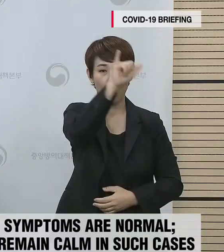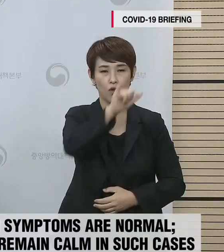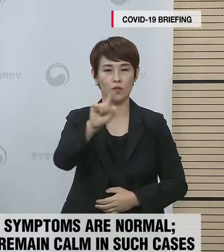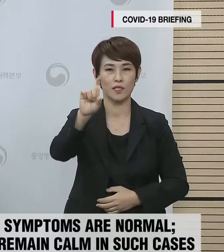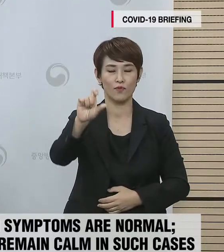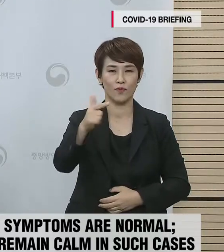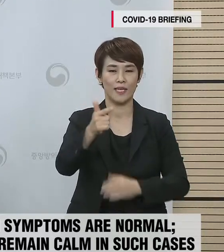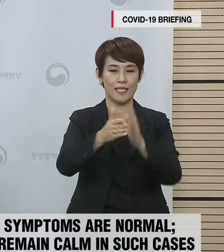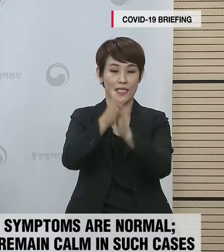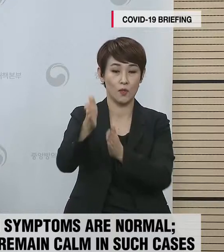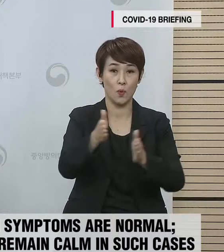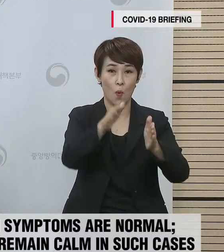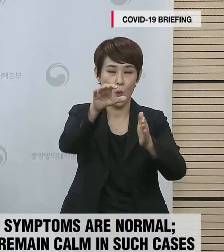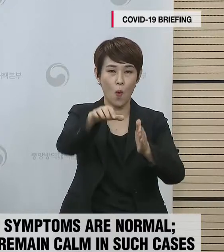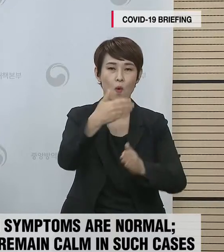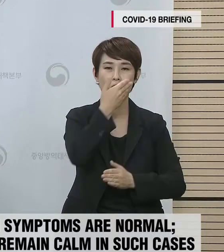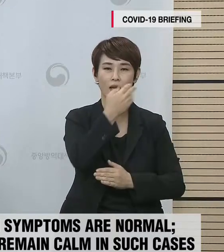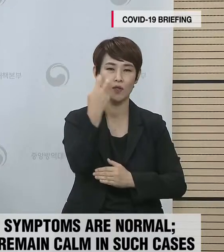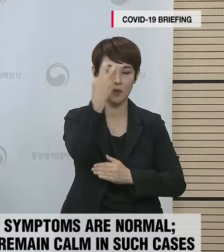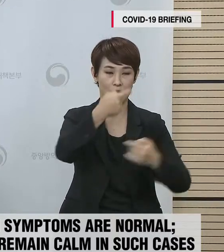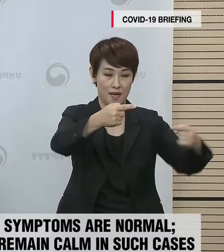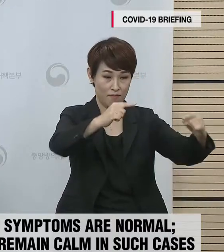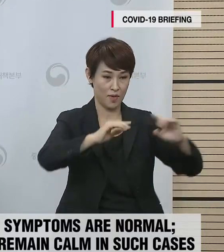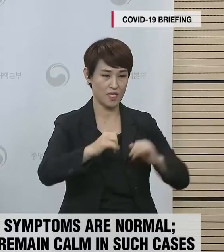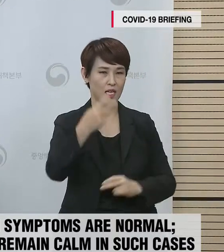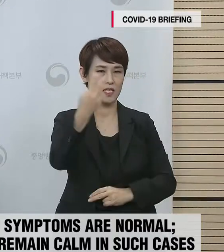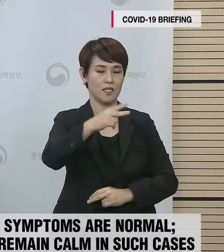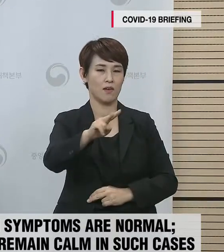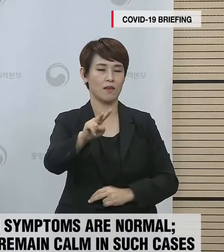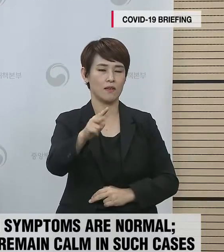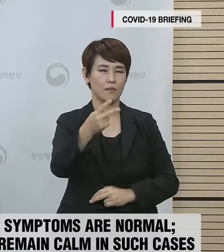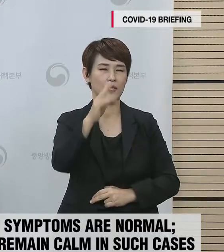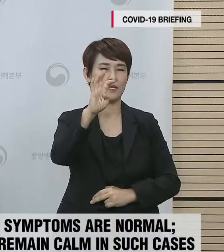rates. And we have carried out the survey at 16